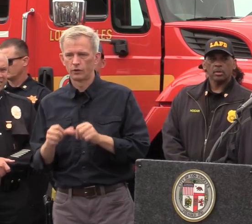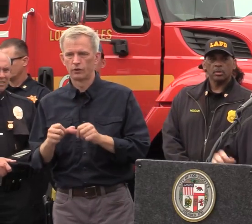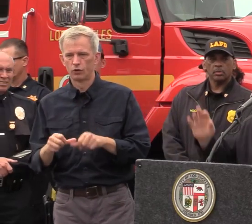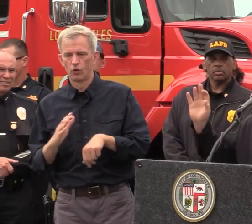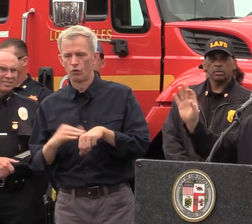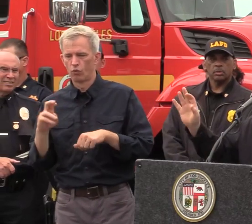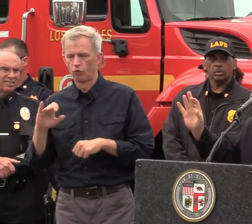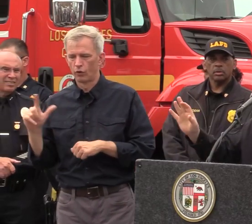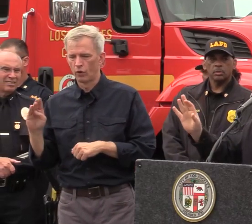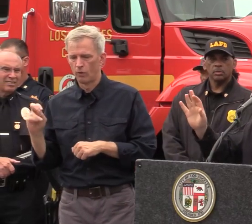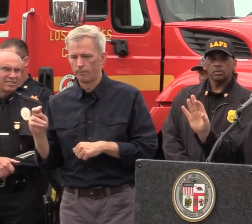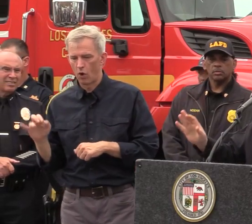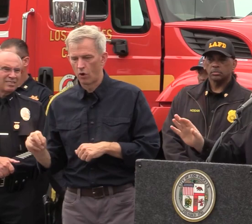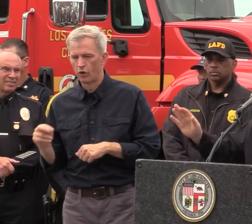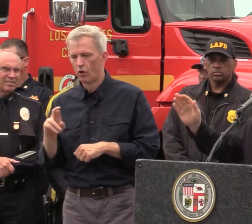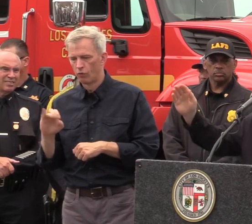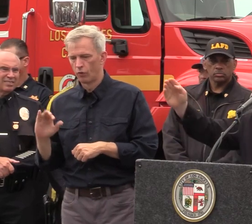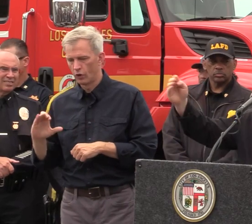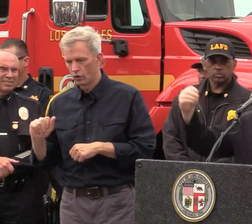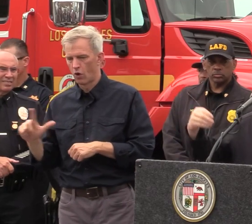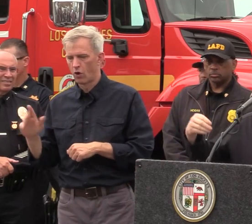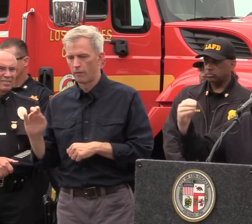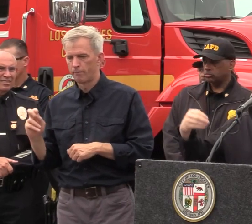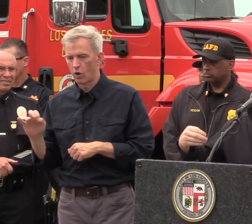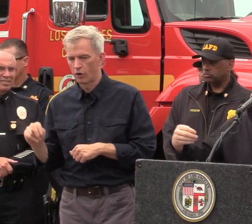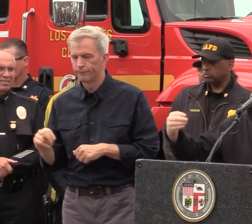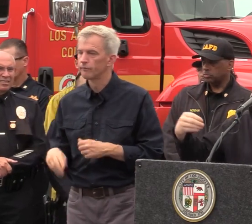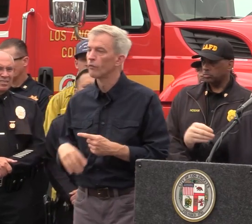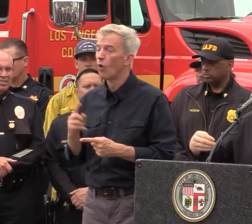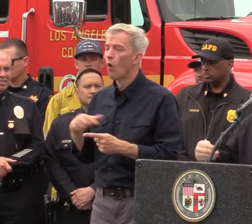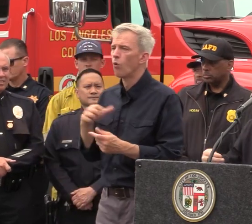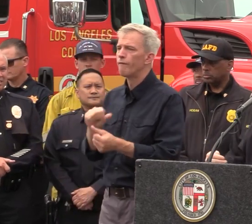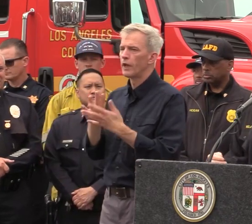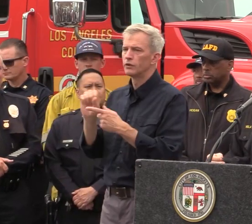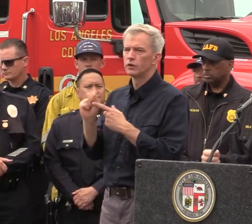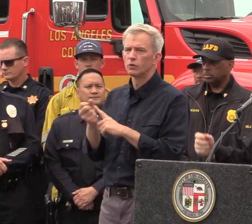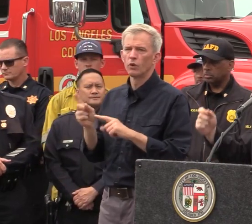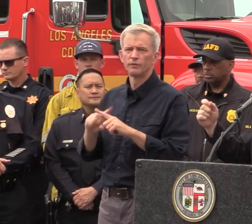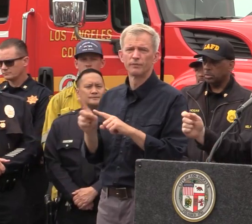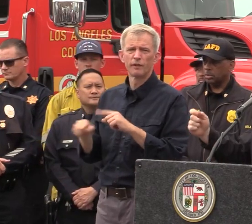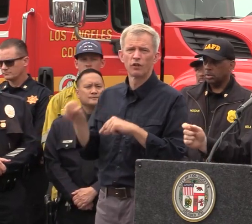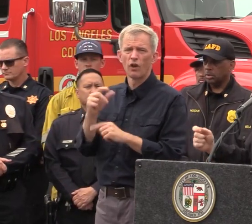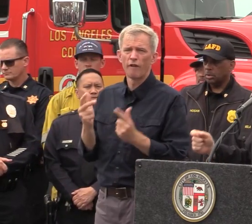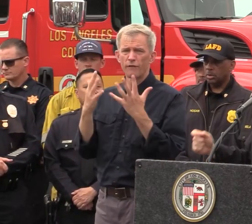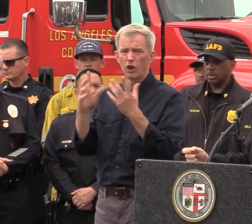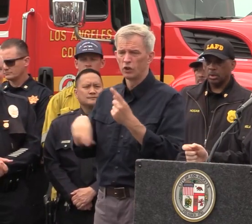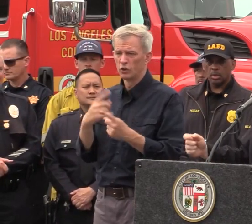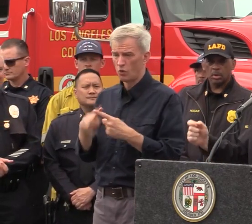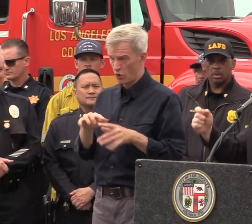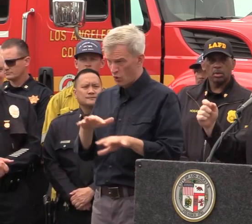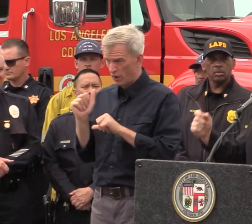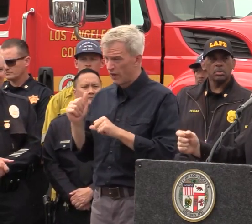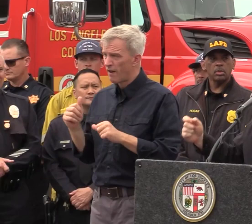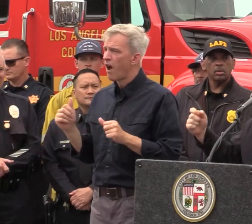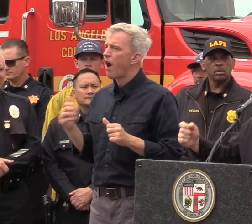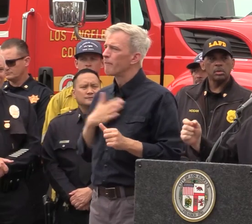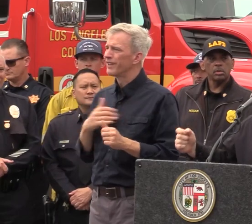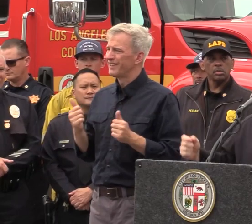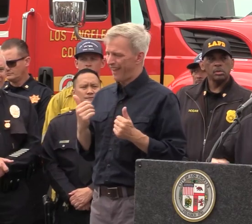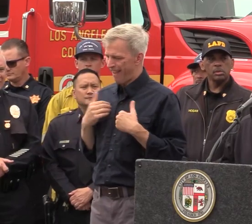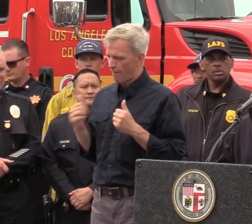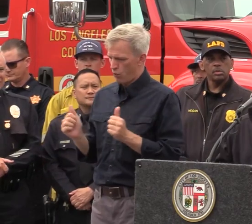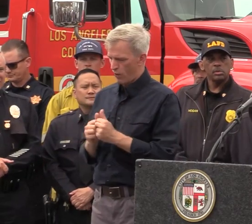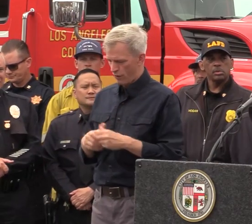this situation in previous fires, when you leave, if you evacuate, please have with you a card